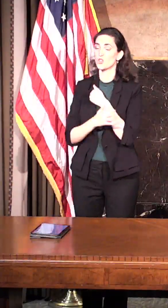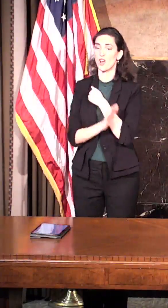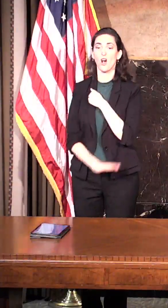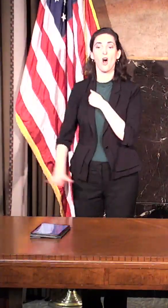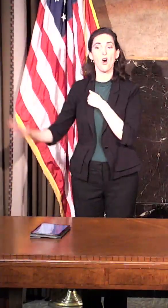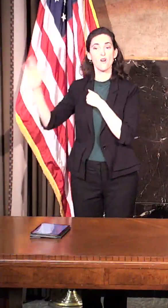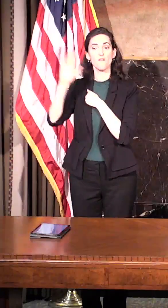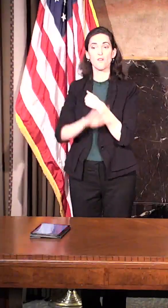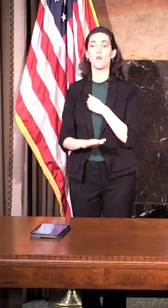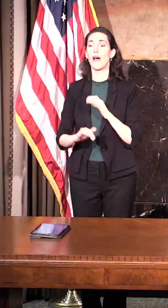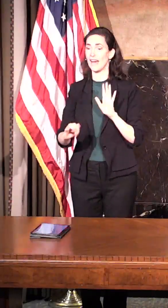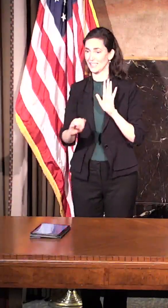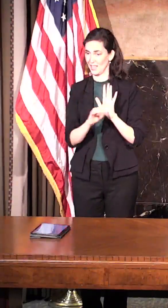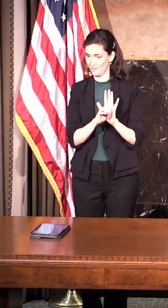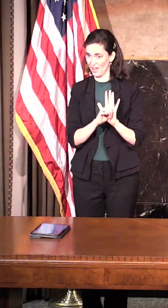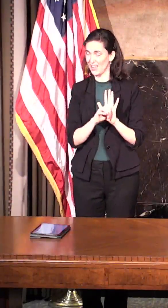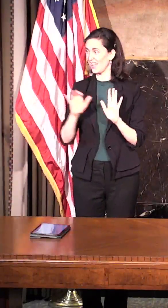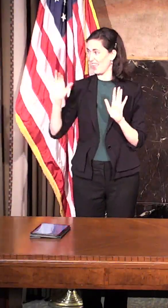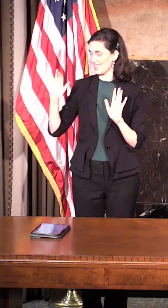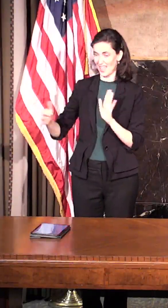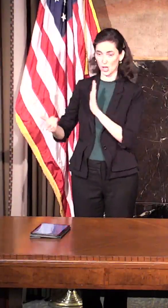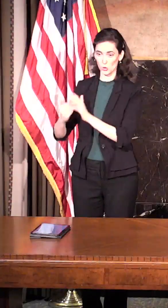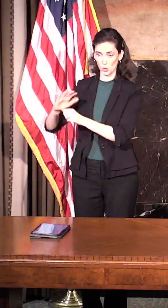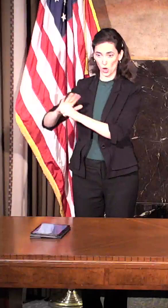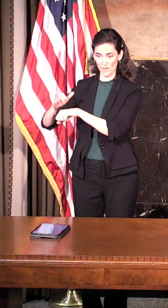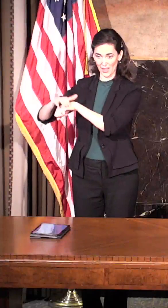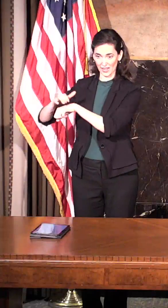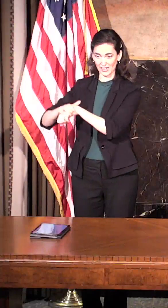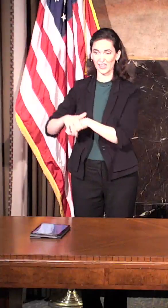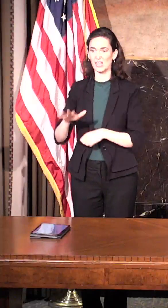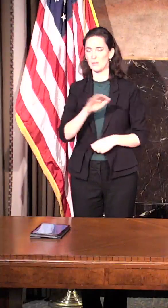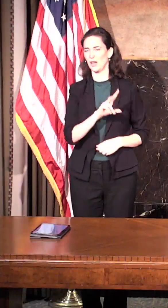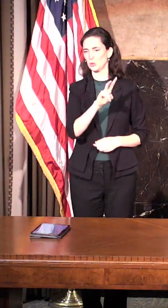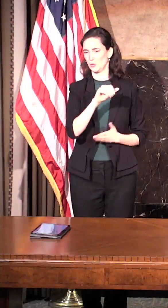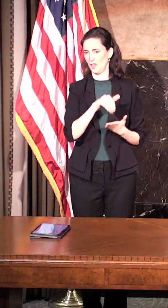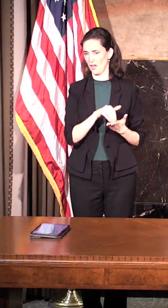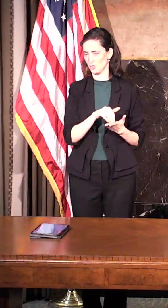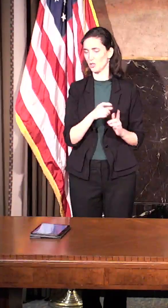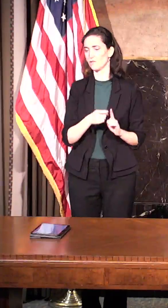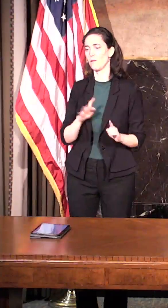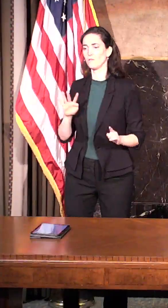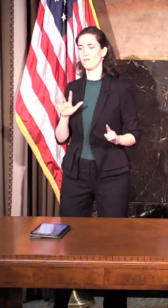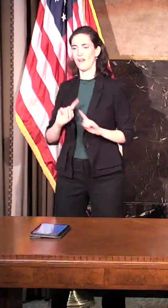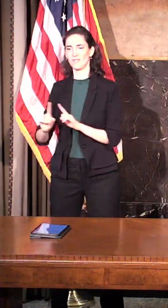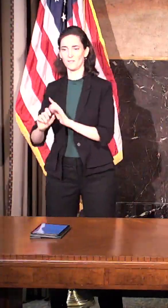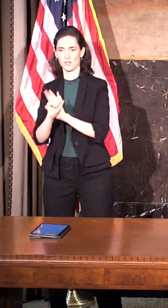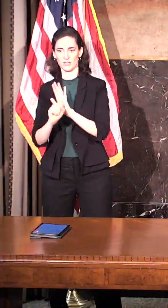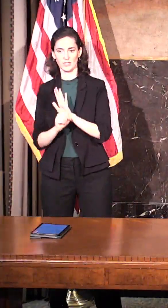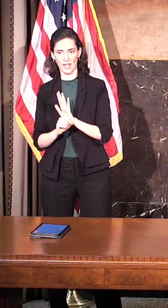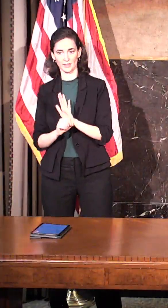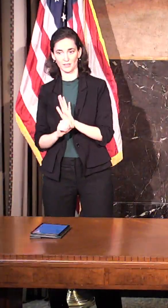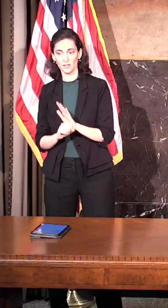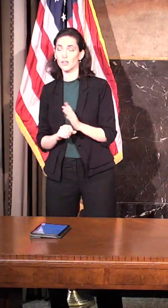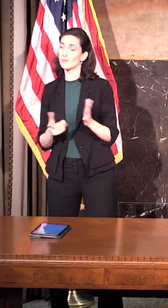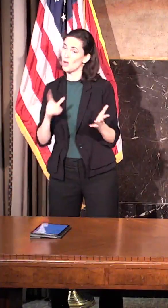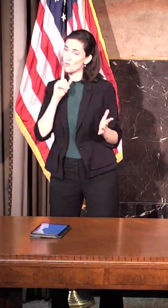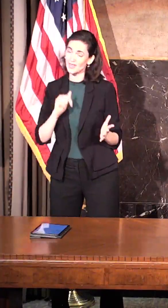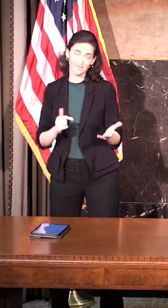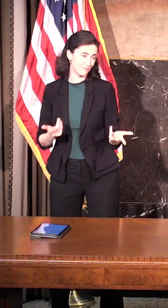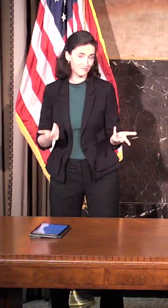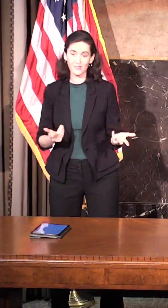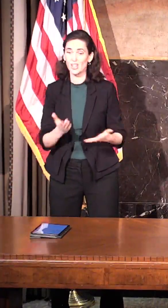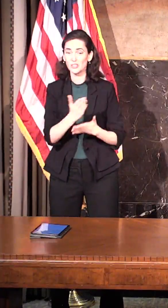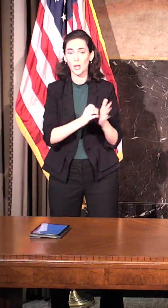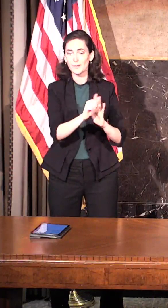of 2,000 identified cases of this variant in 45 states, although I would bet anything that it's really in all 50 states. It just hasn't